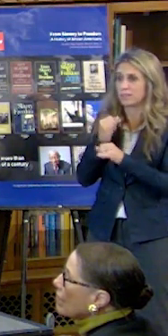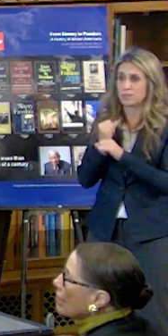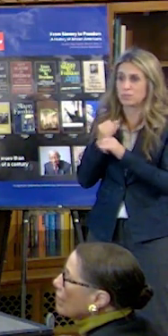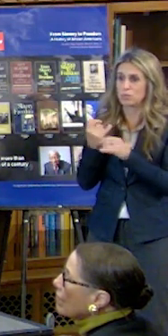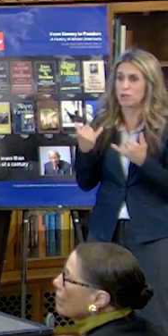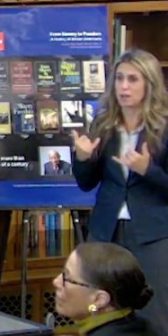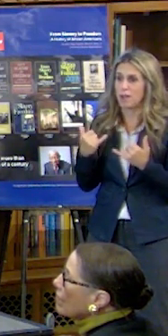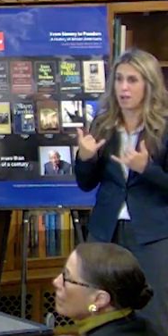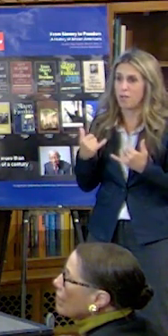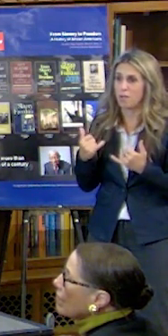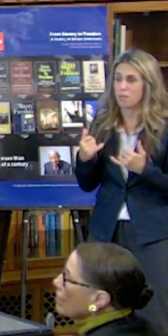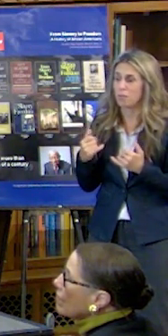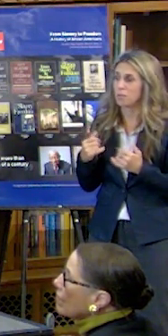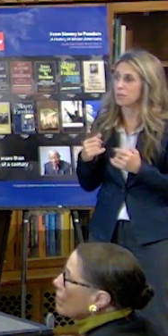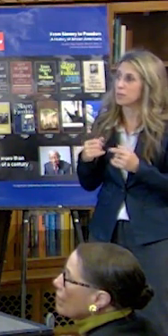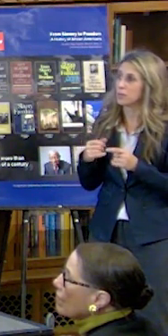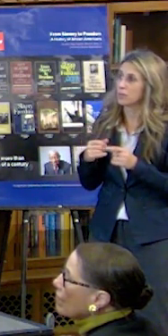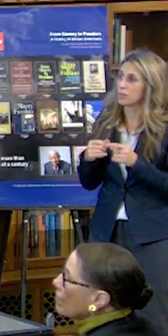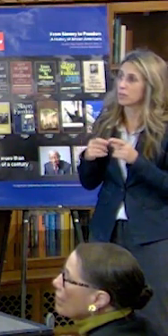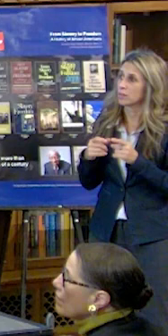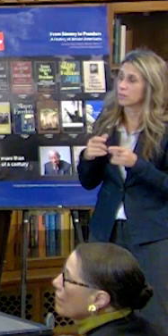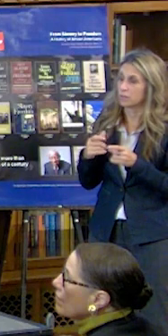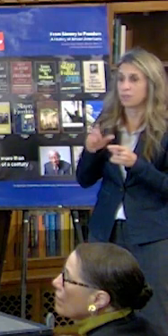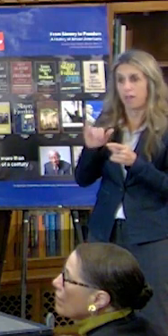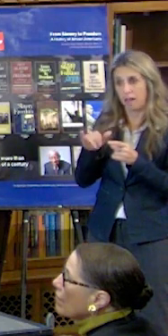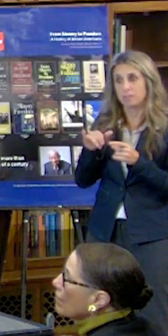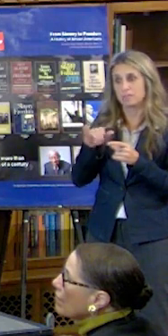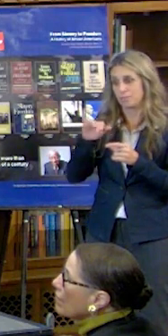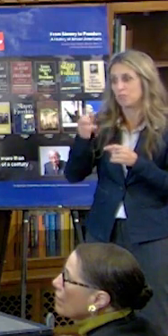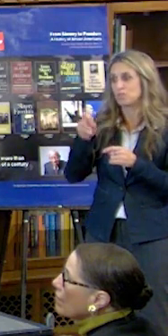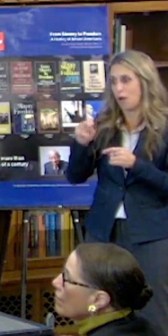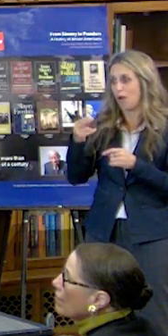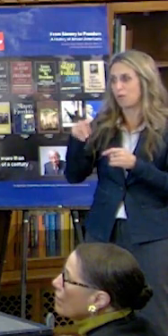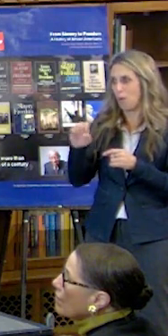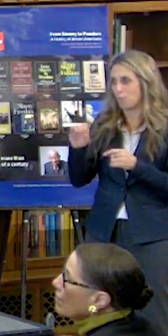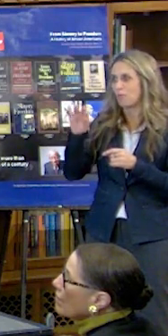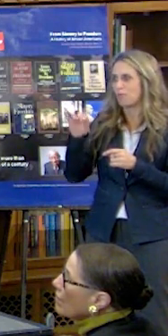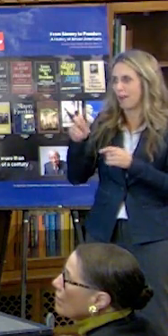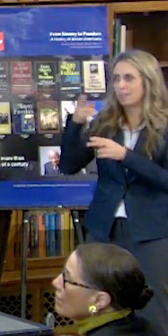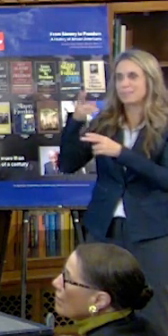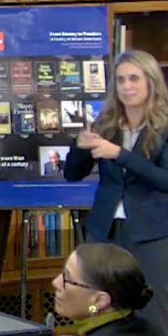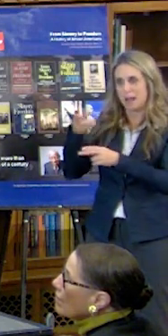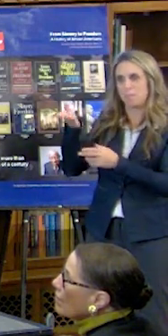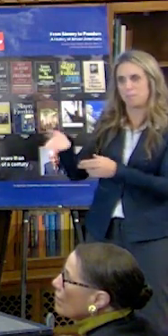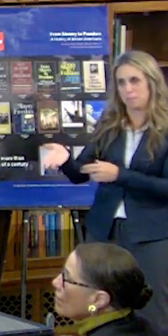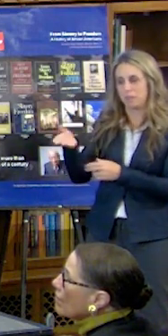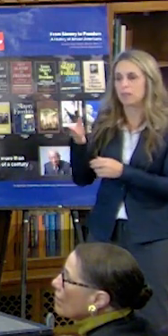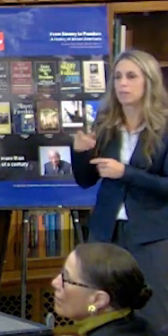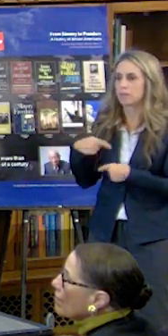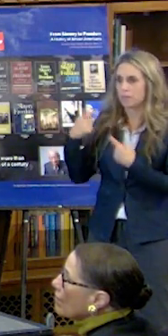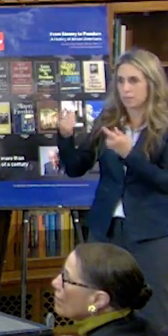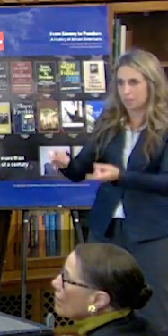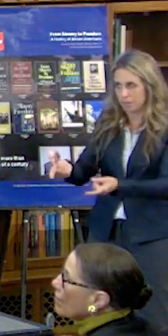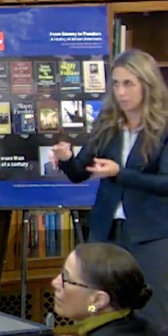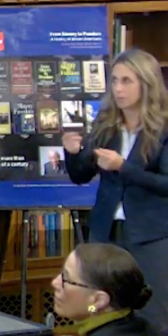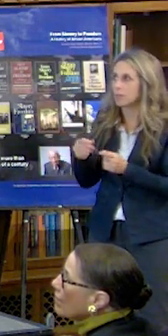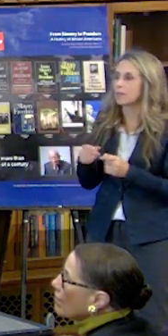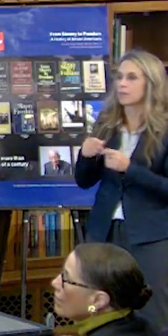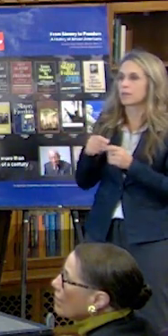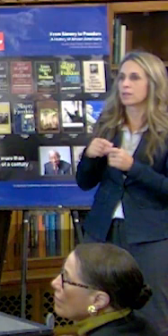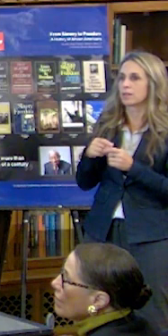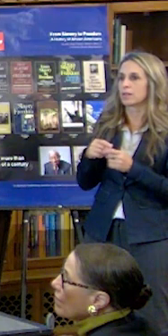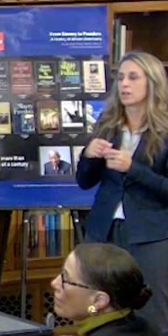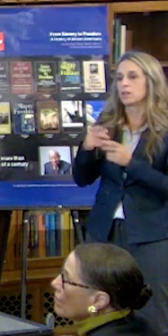that right which also Bears John H Franklin's name right which for the last decade has been doing a joint digital